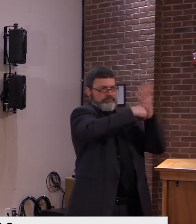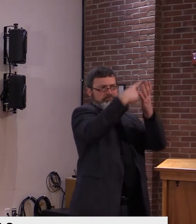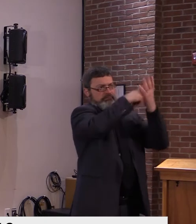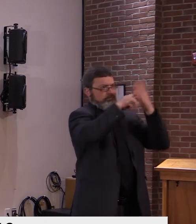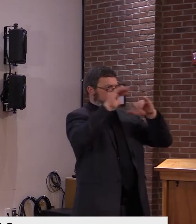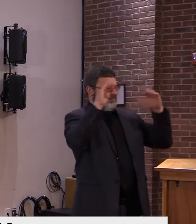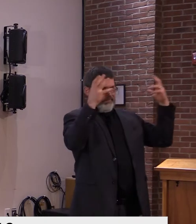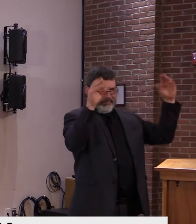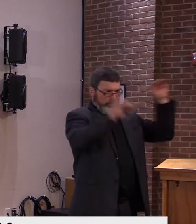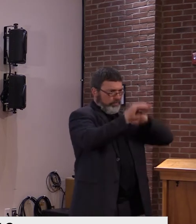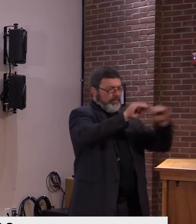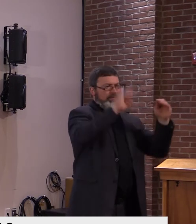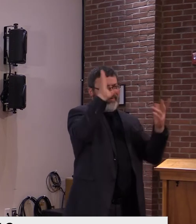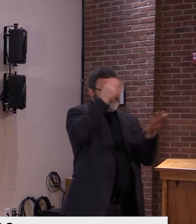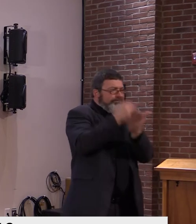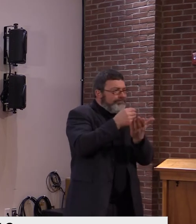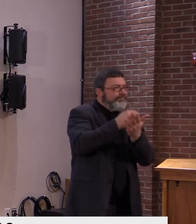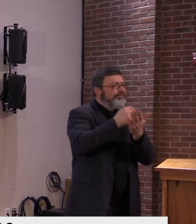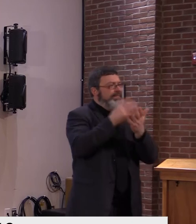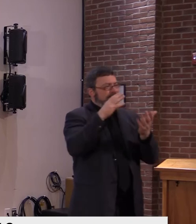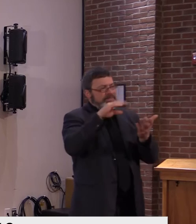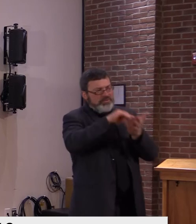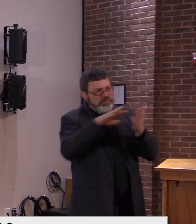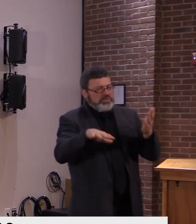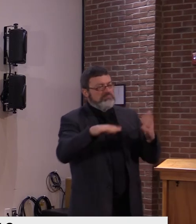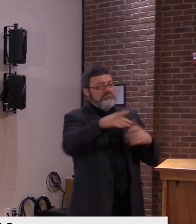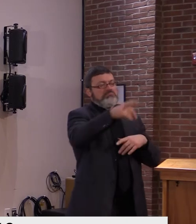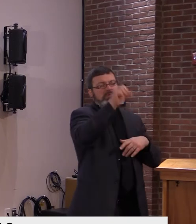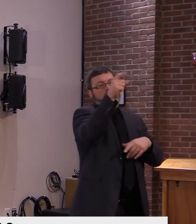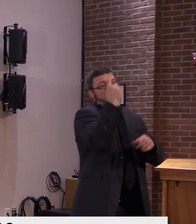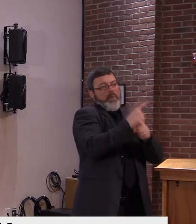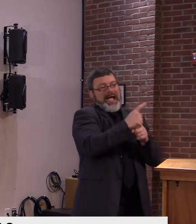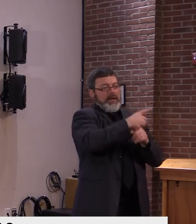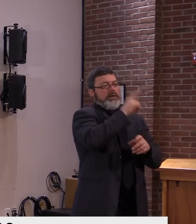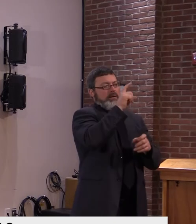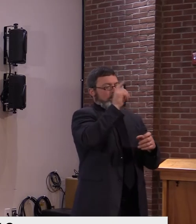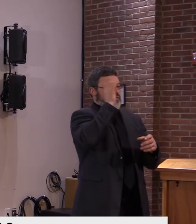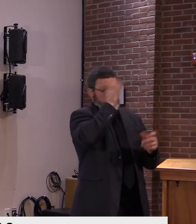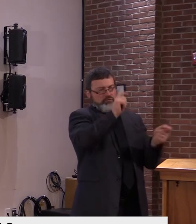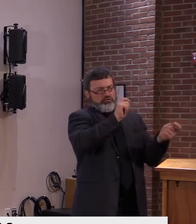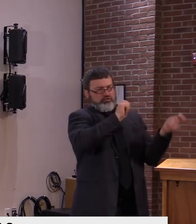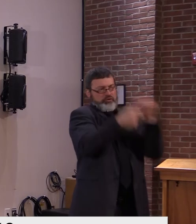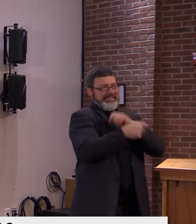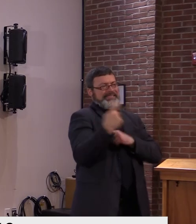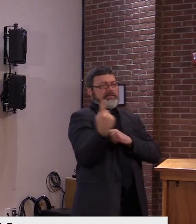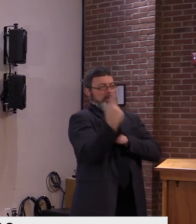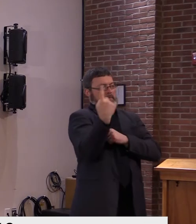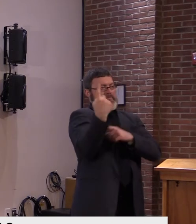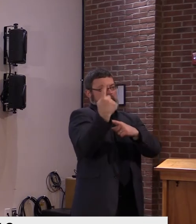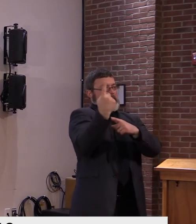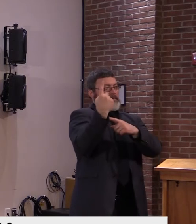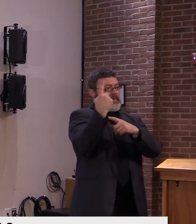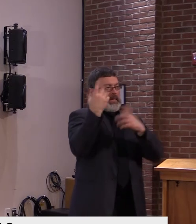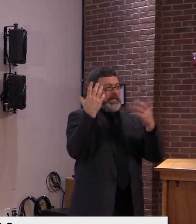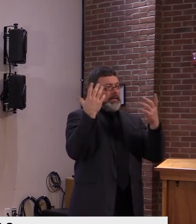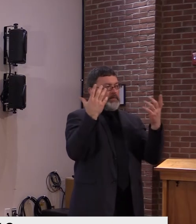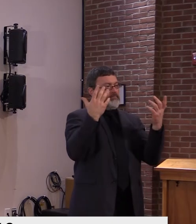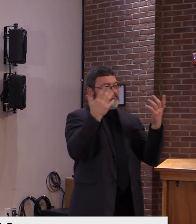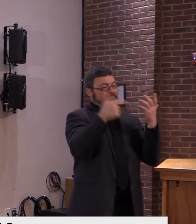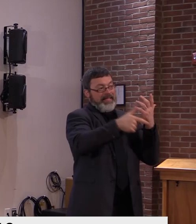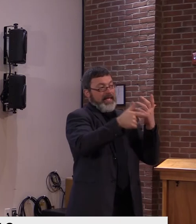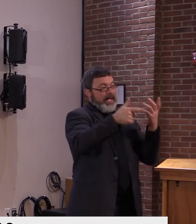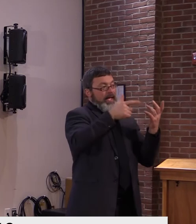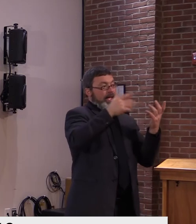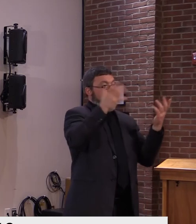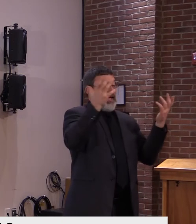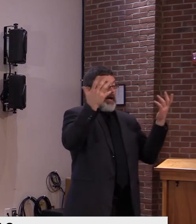there's got to be some systems changes in order for the system to survive. So look forward to whatever they have